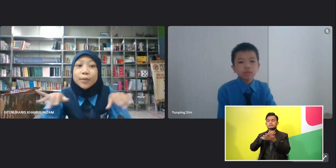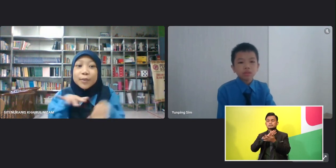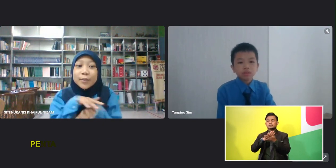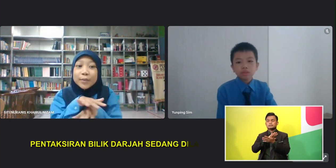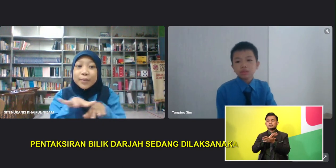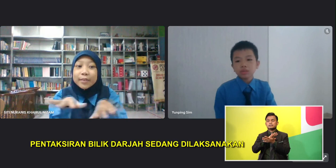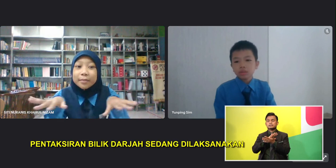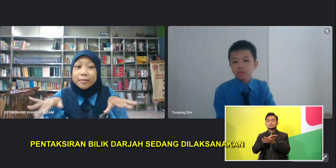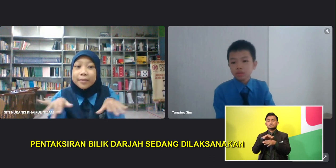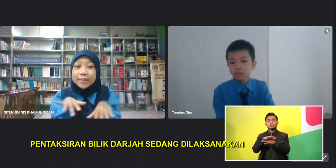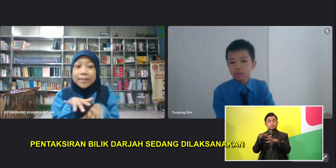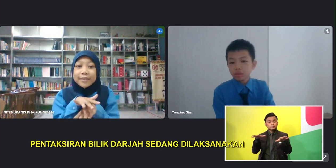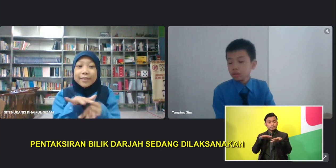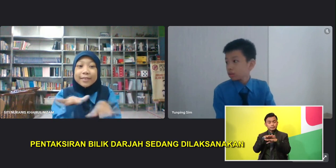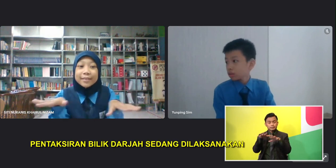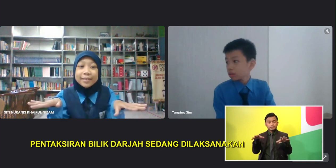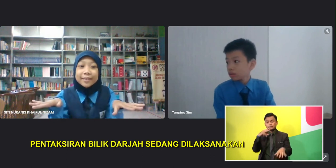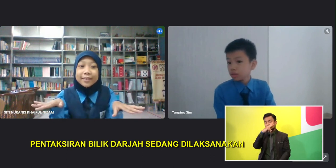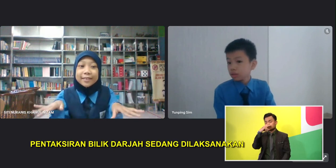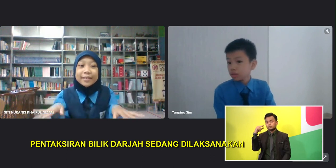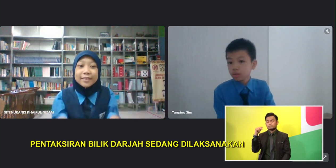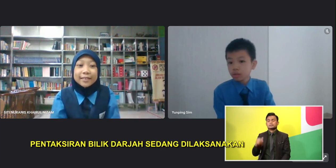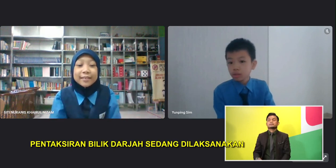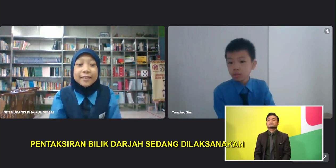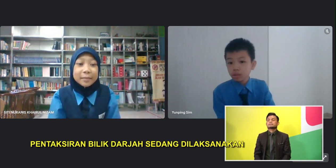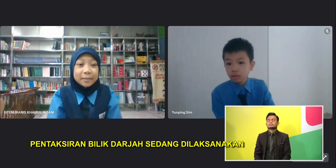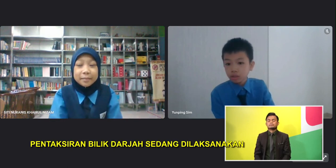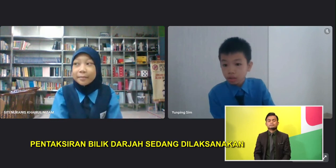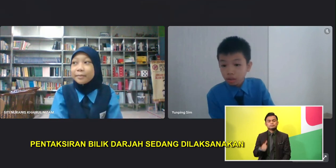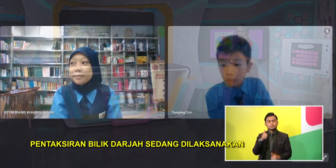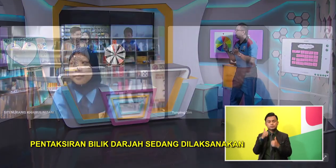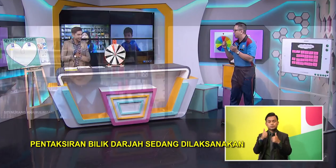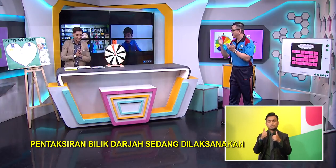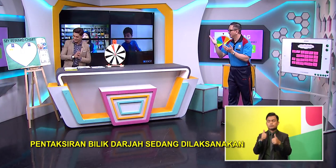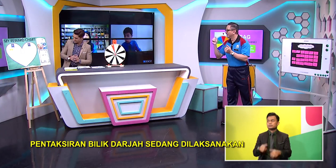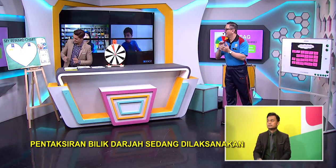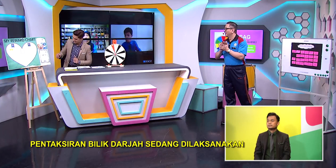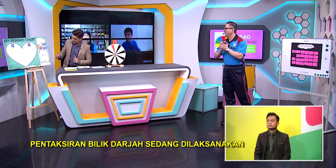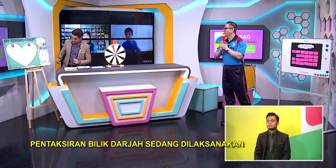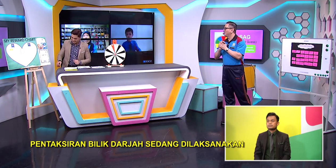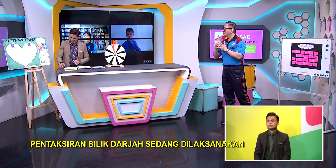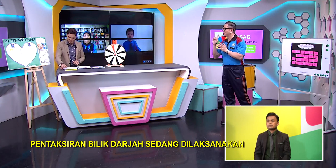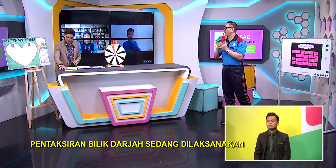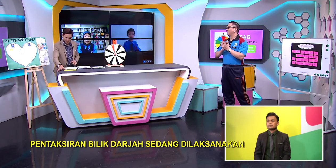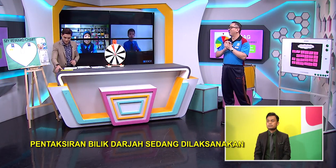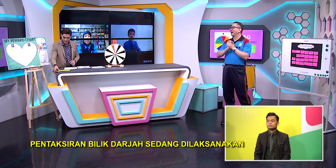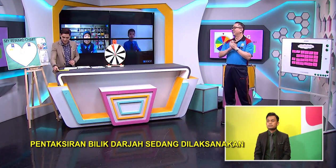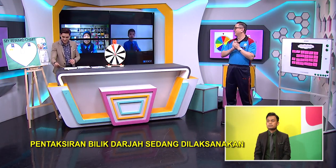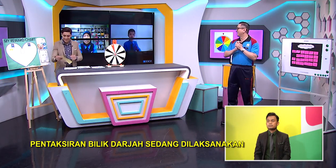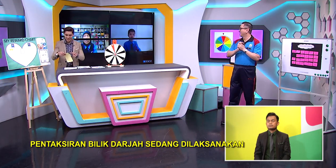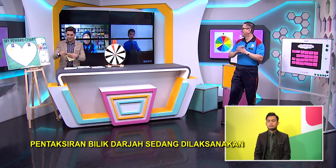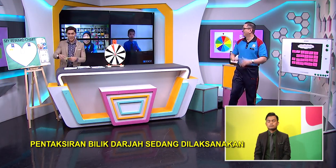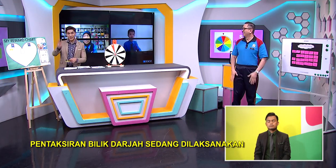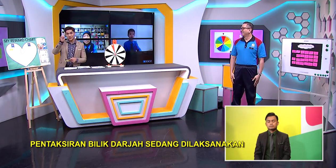swimming. Right. Well done. Well done. Anis, can you help me? Give 2 stars for